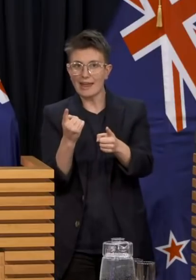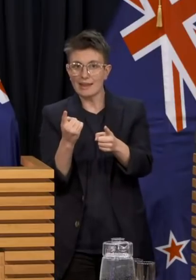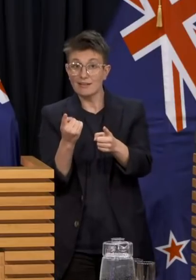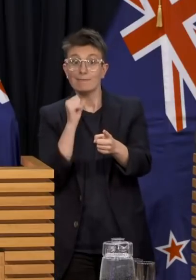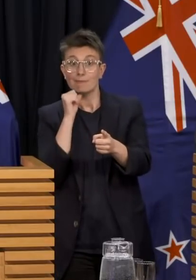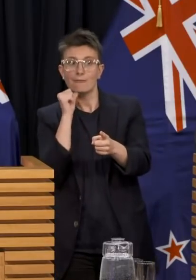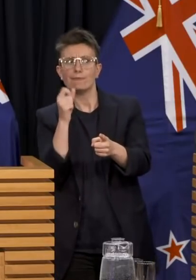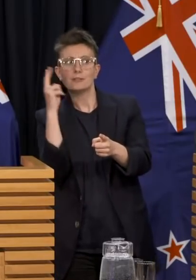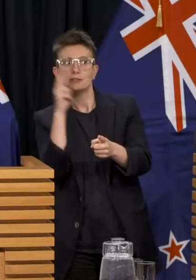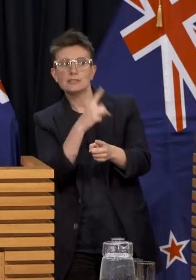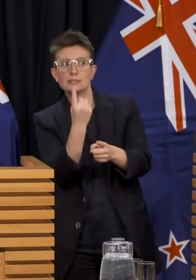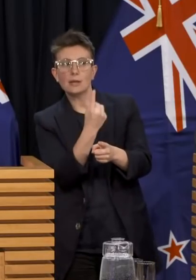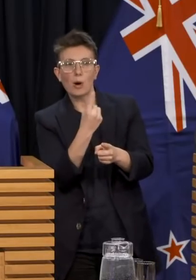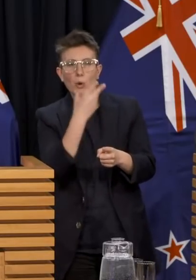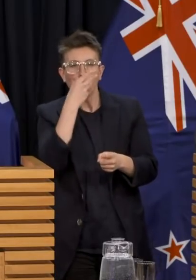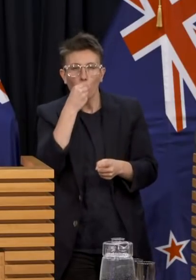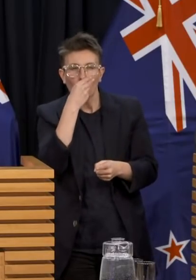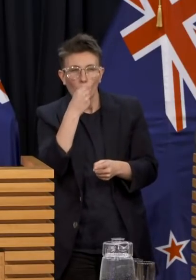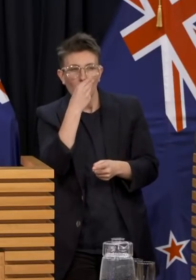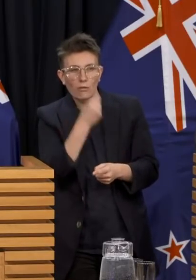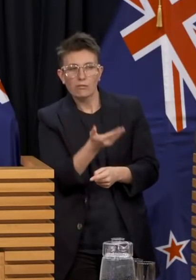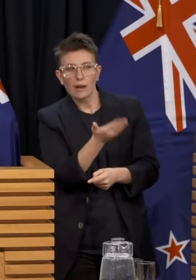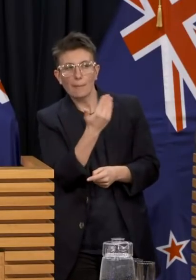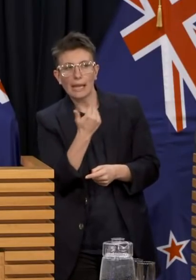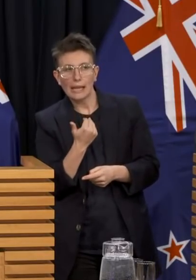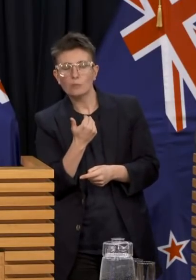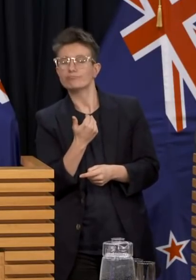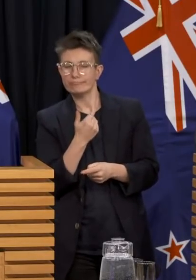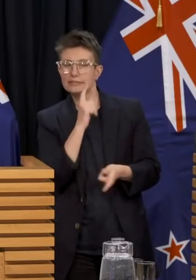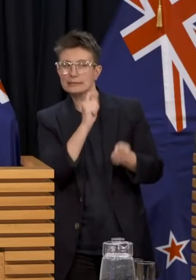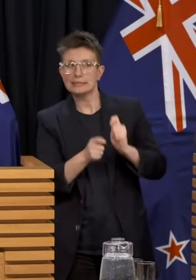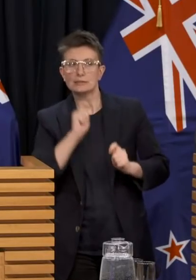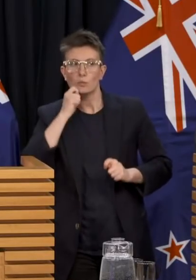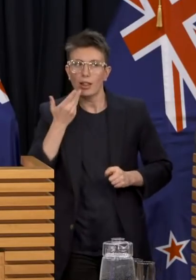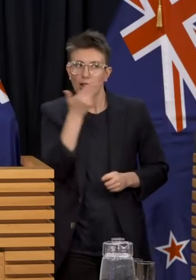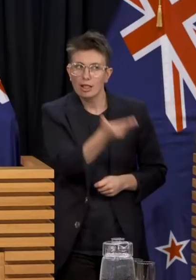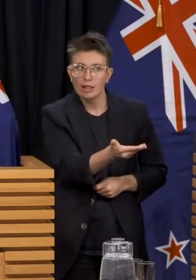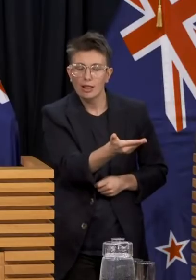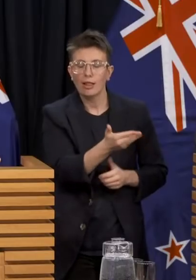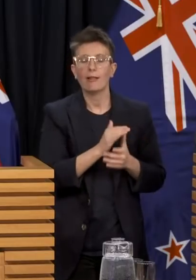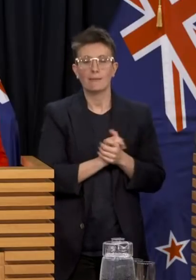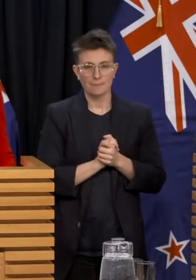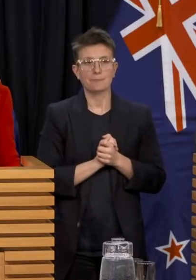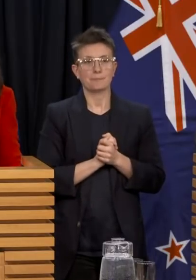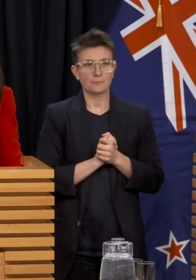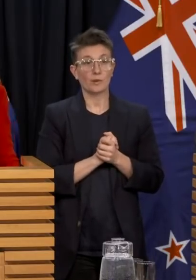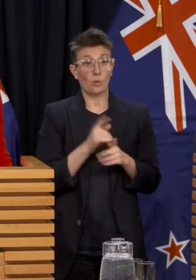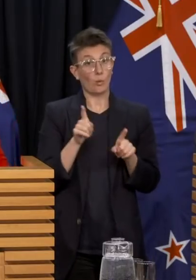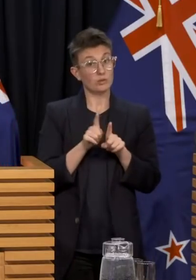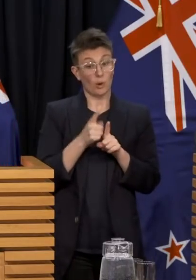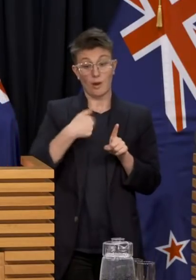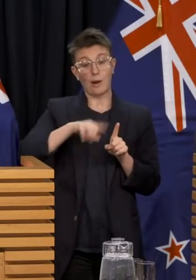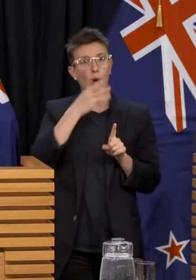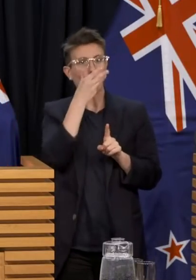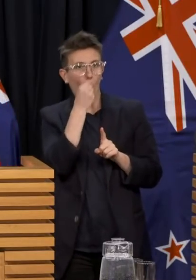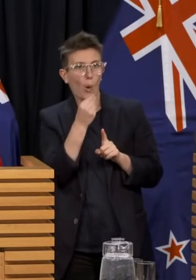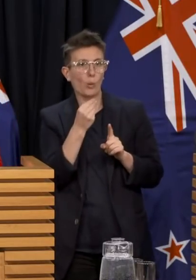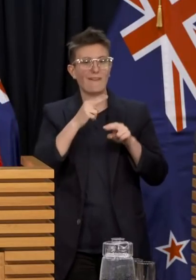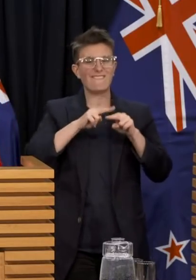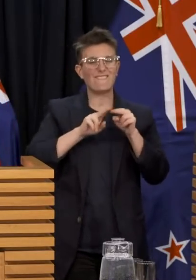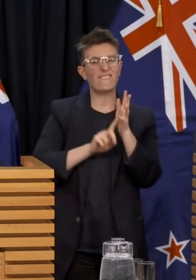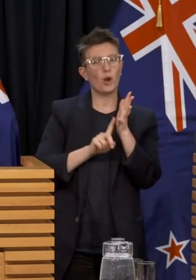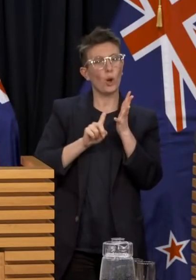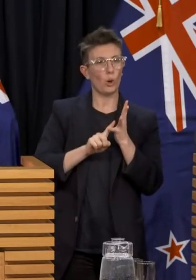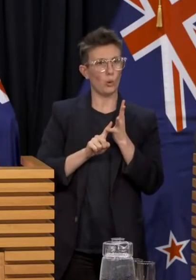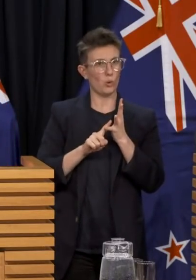combating there is a much lower than usual flu season. And there's something that you all can do